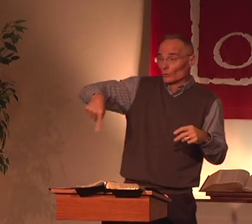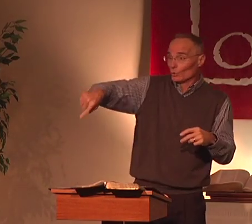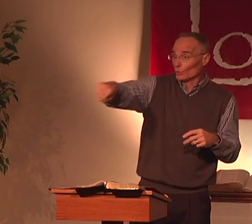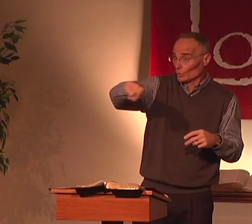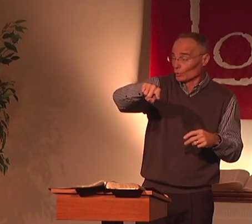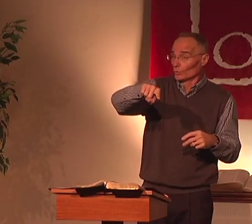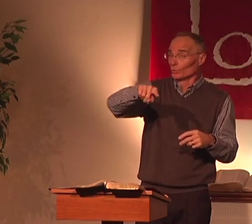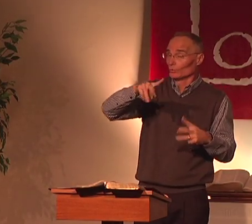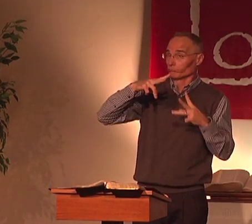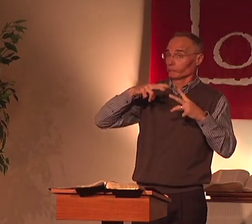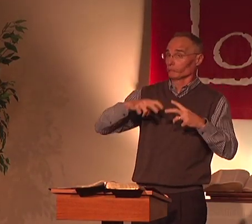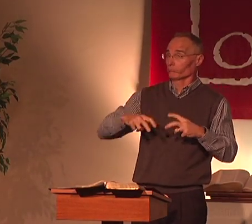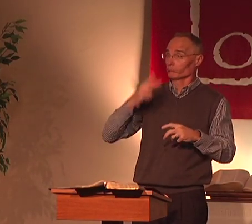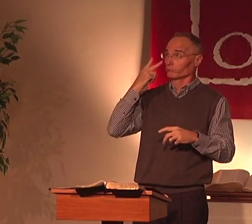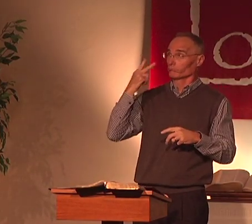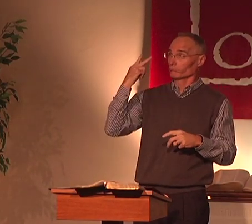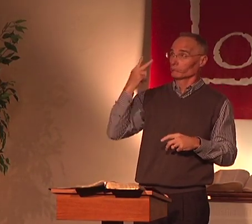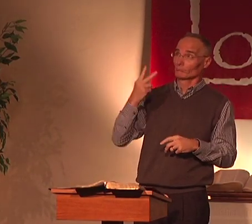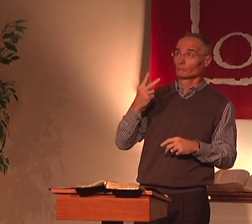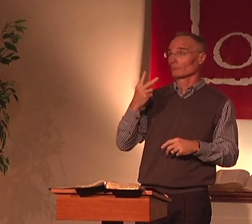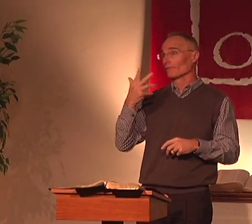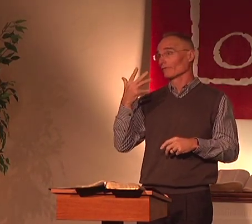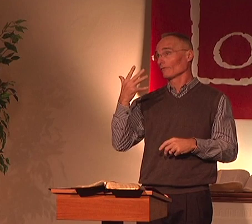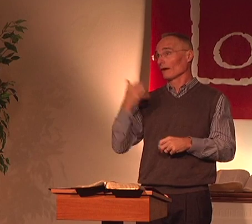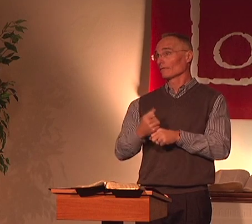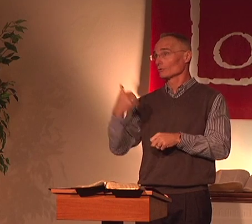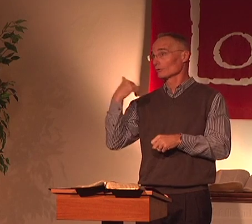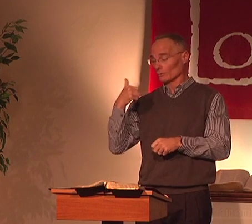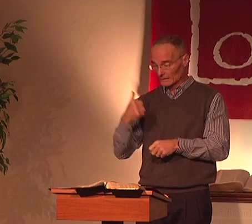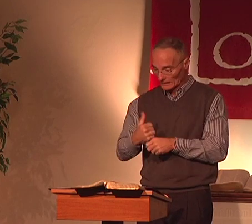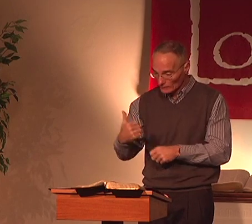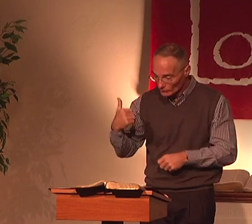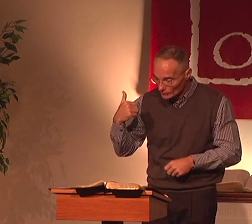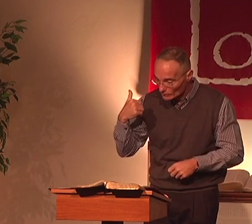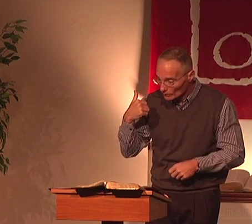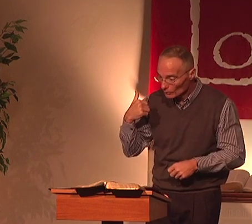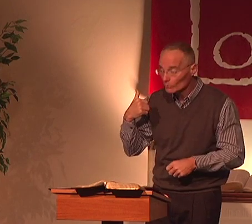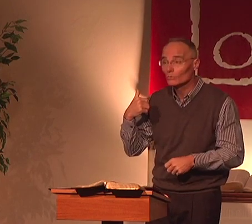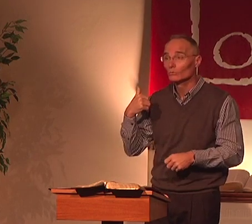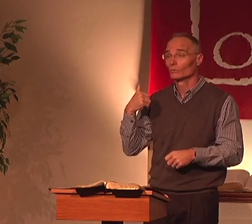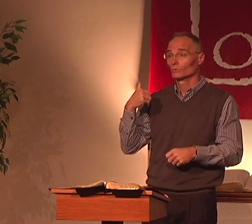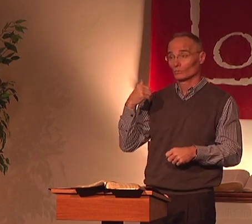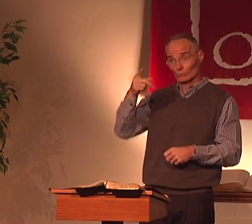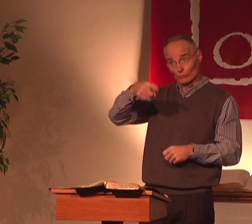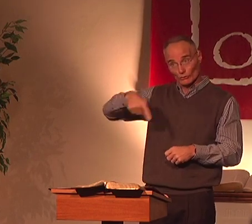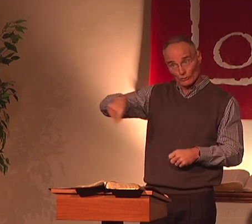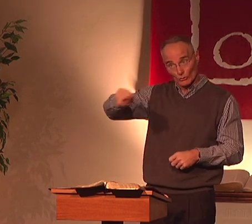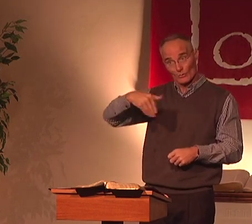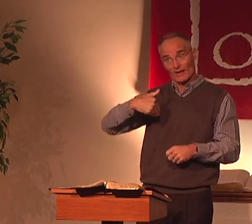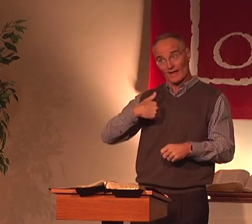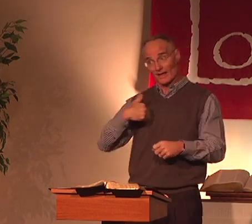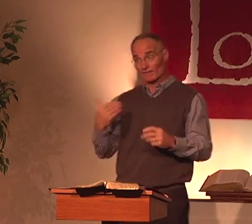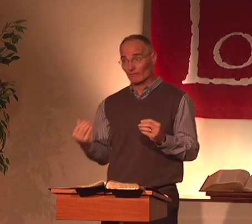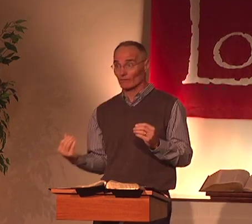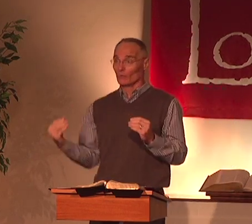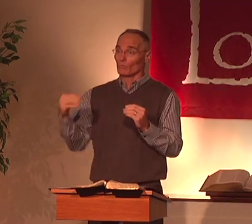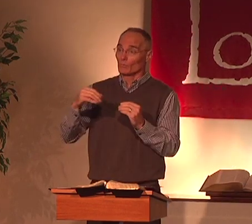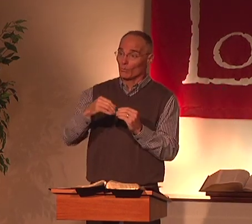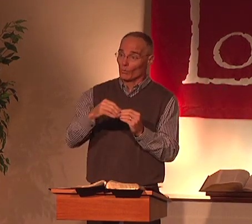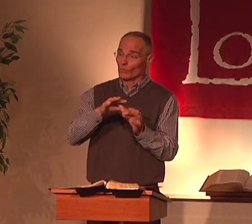And I'm wondering When you look Within yourself Look at the last Five years Think about yourself Five years ago Do you